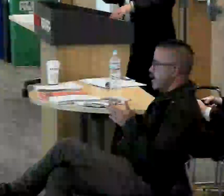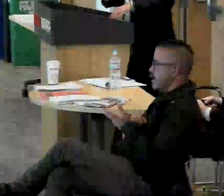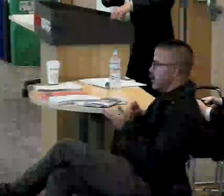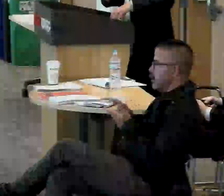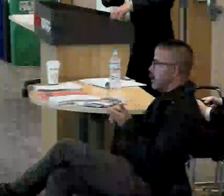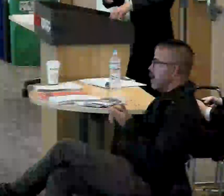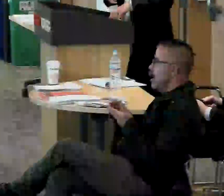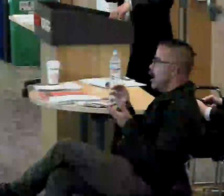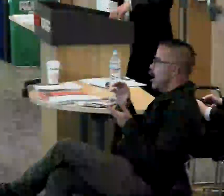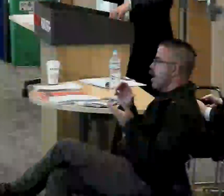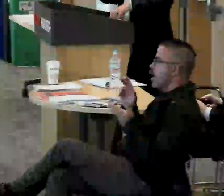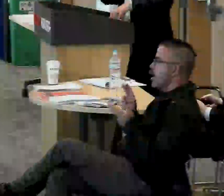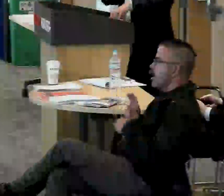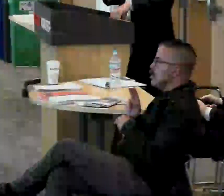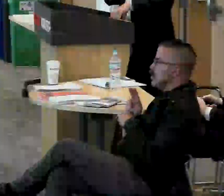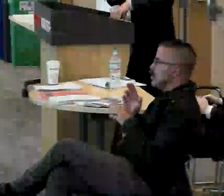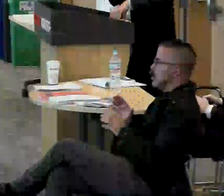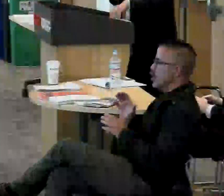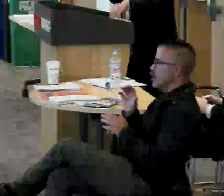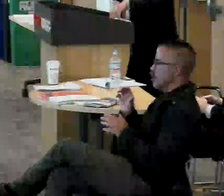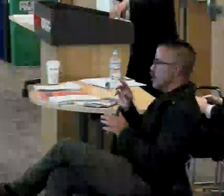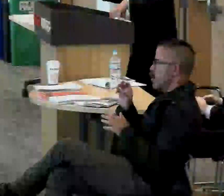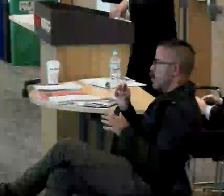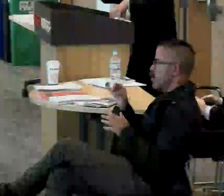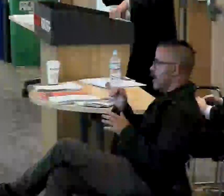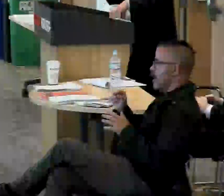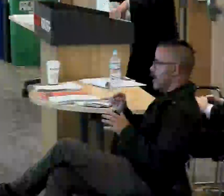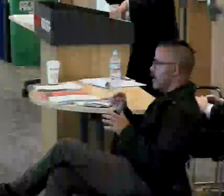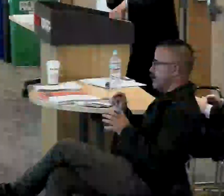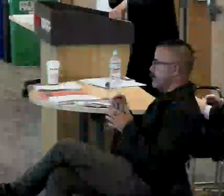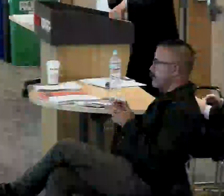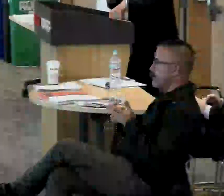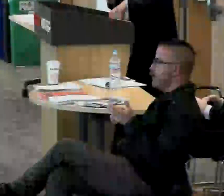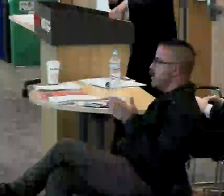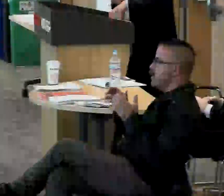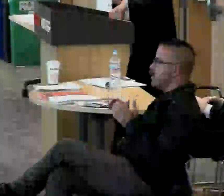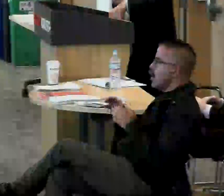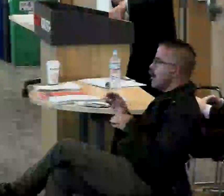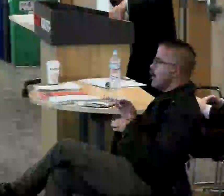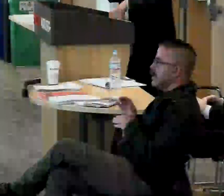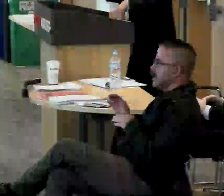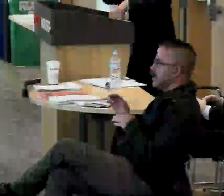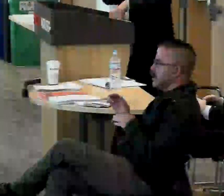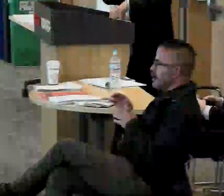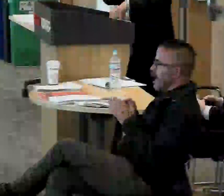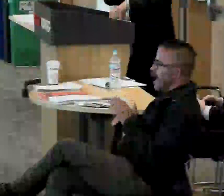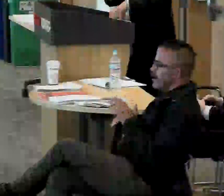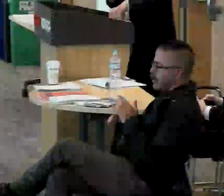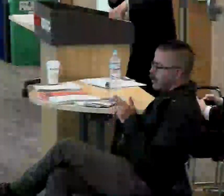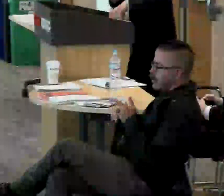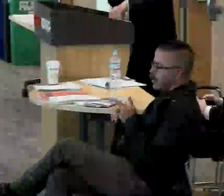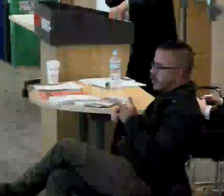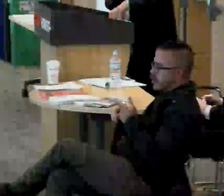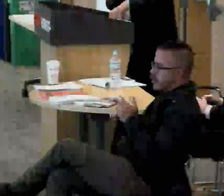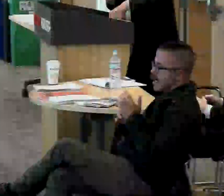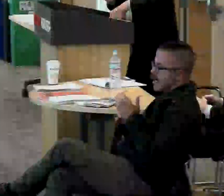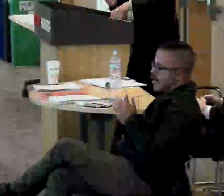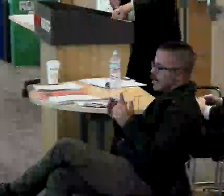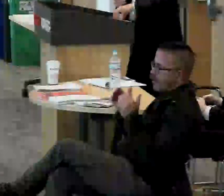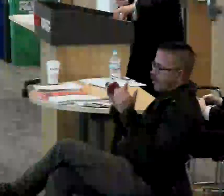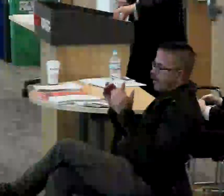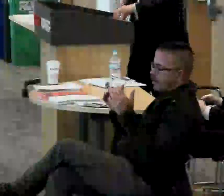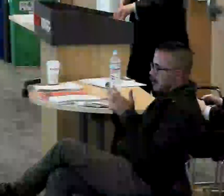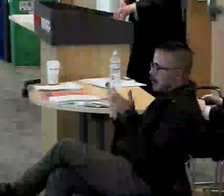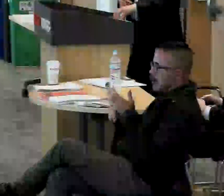and asset building, small business access to capital and technical assistance, and affordable housing and affordable mortgage credit.